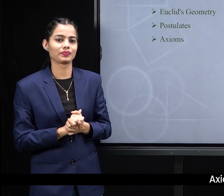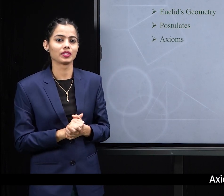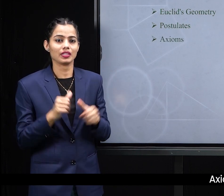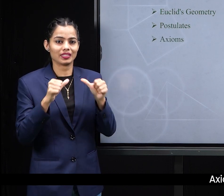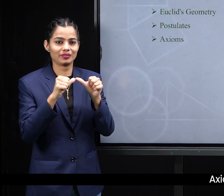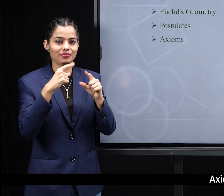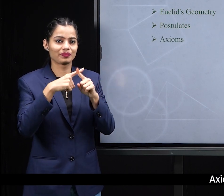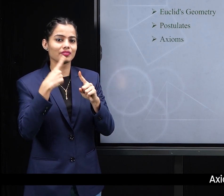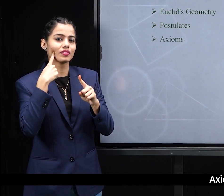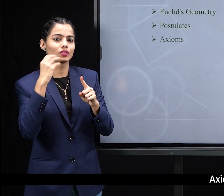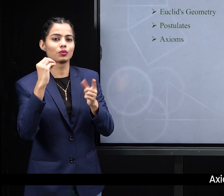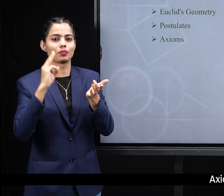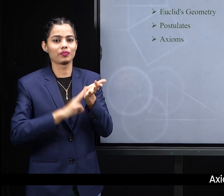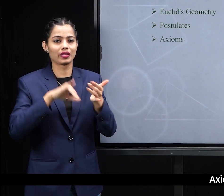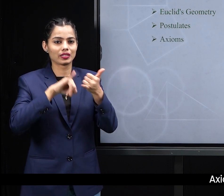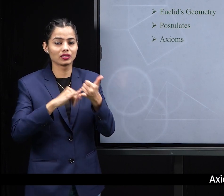axioms,